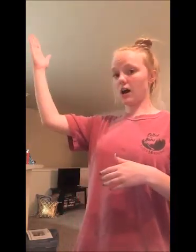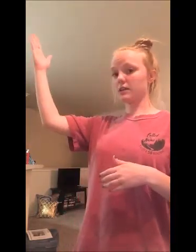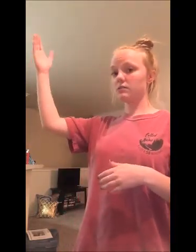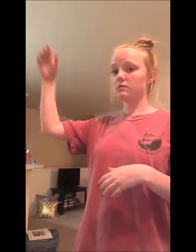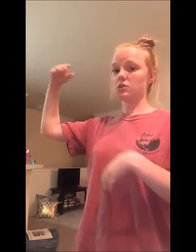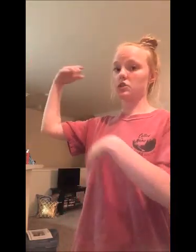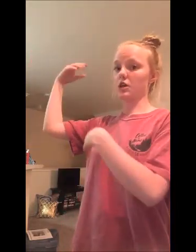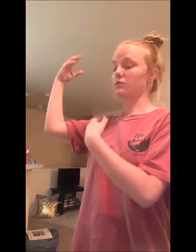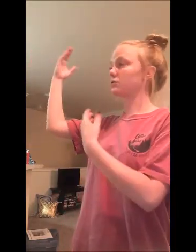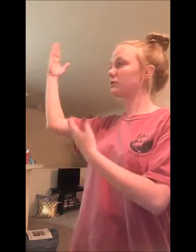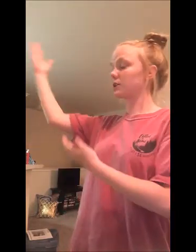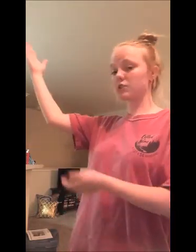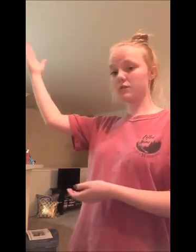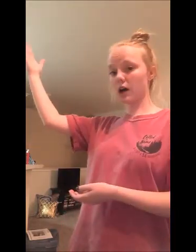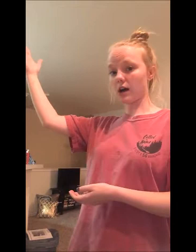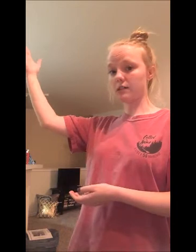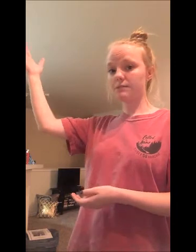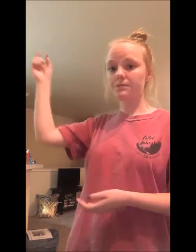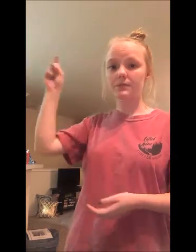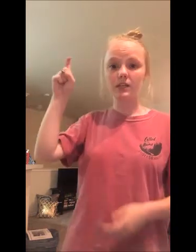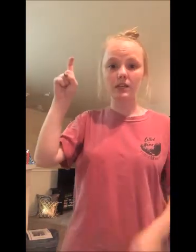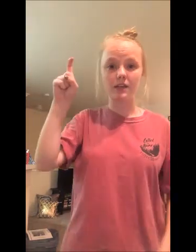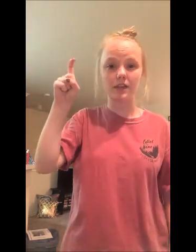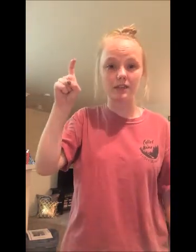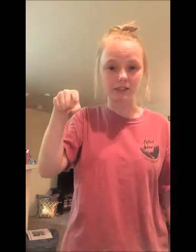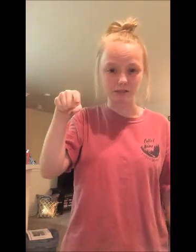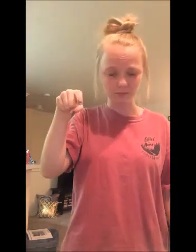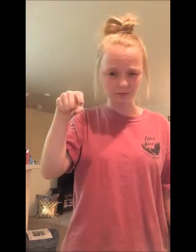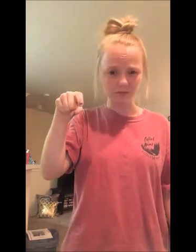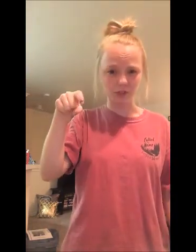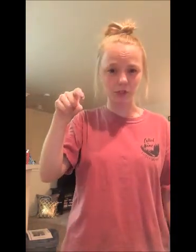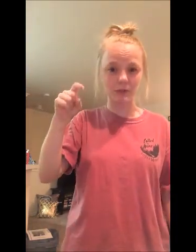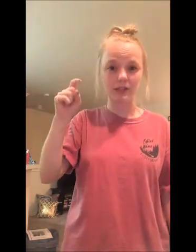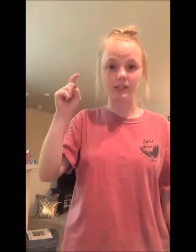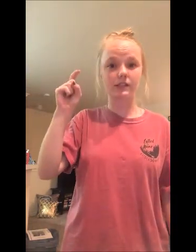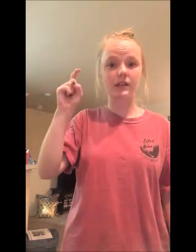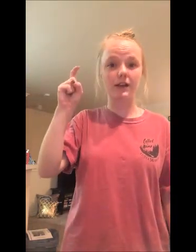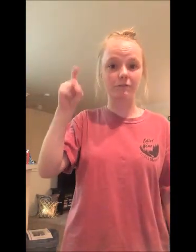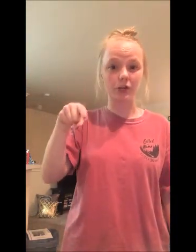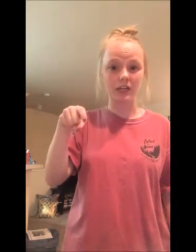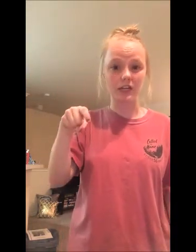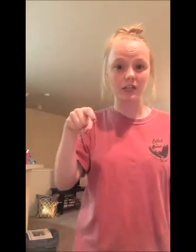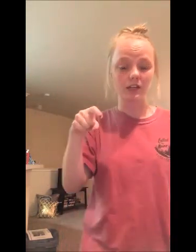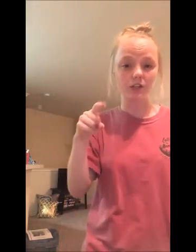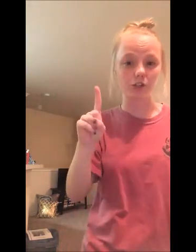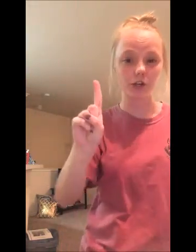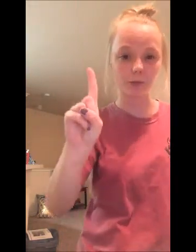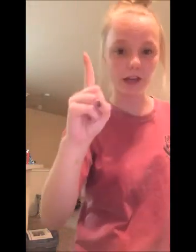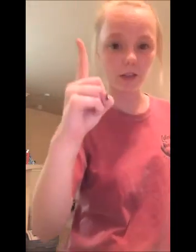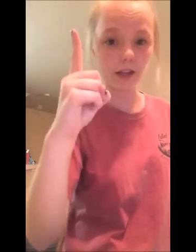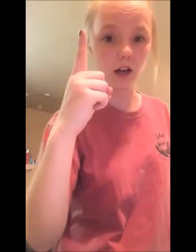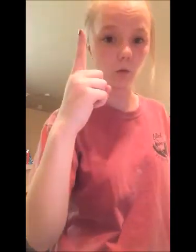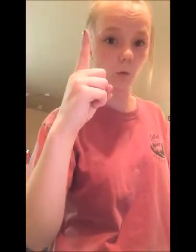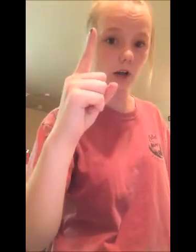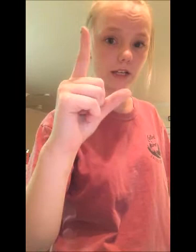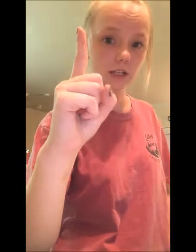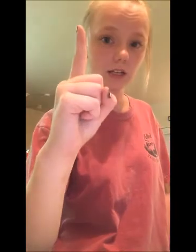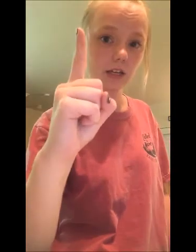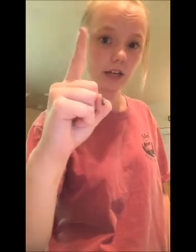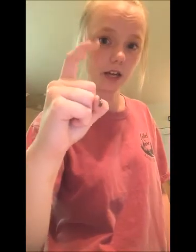God, general direction of God, and then this, is the sign for need. So you're going to make like a 1, and